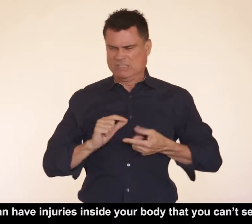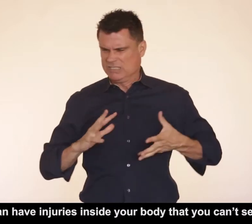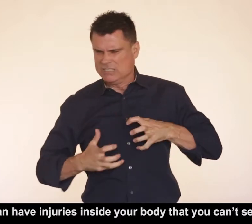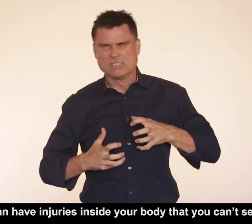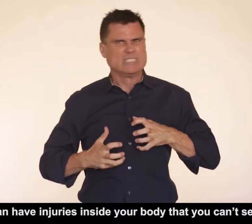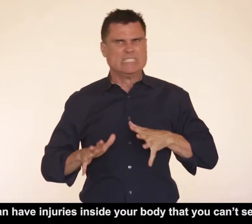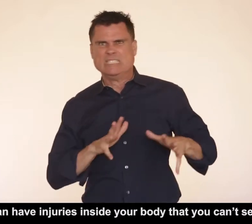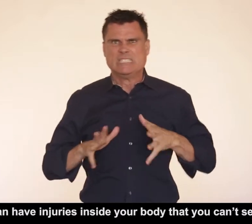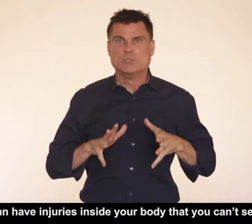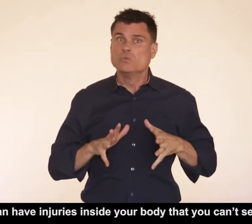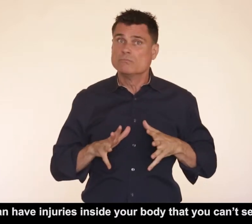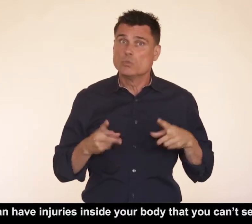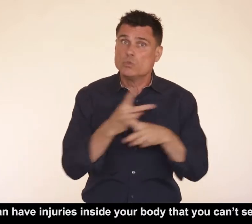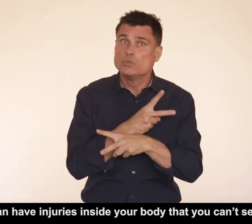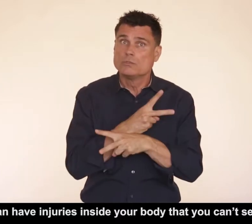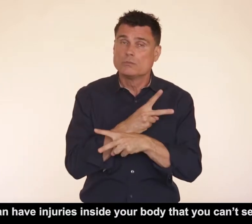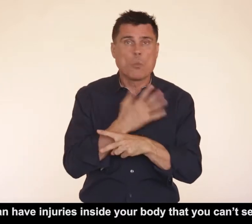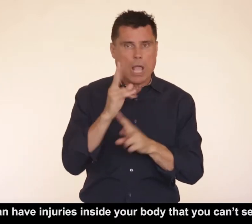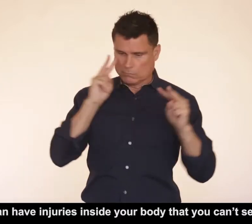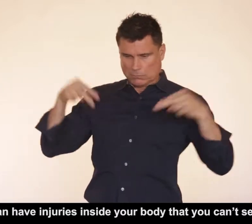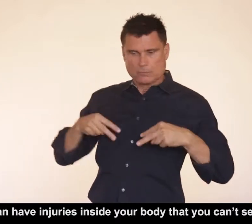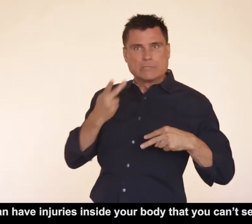You can have injuries inside your body that you can't see.